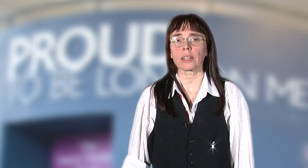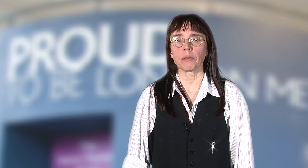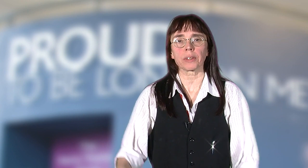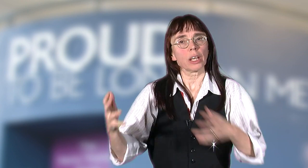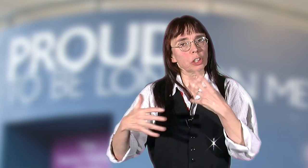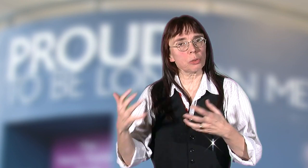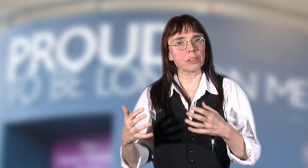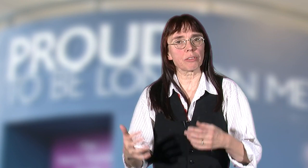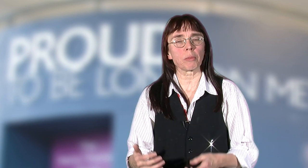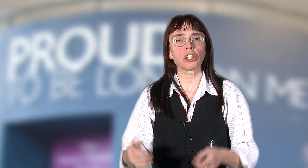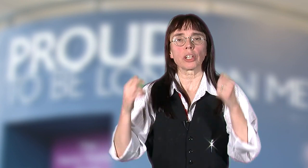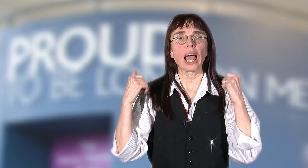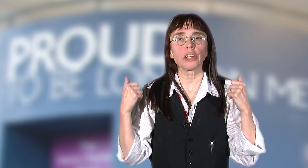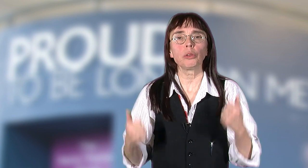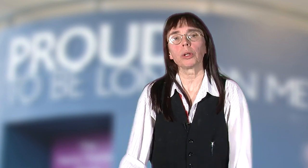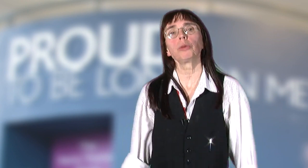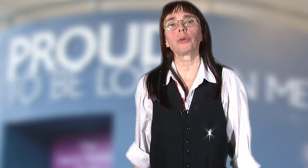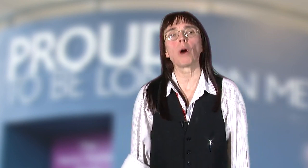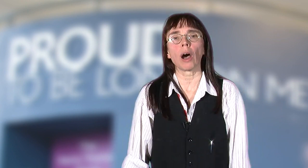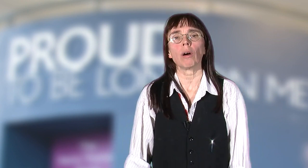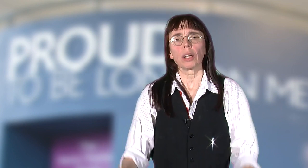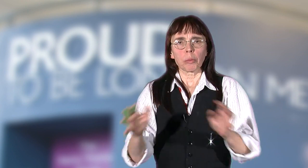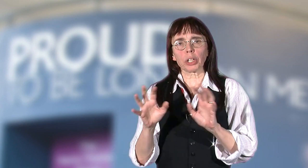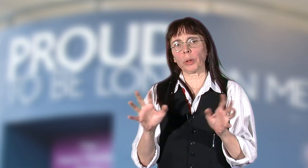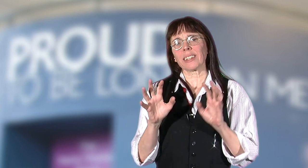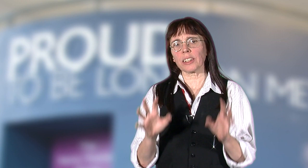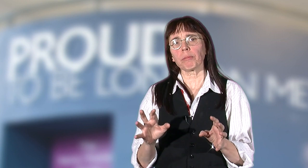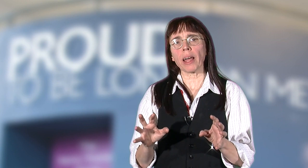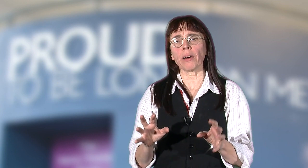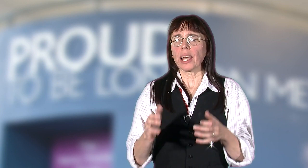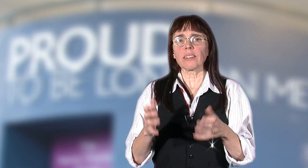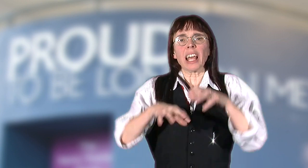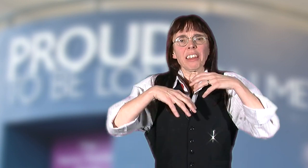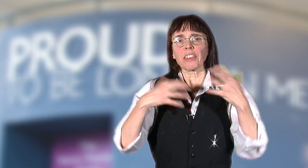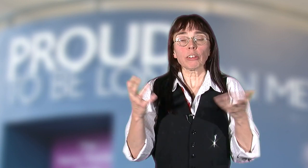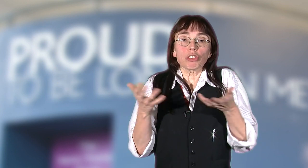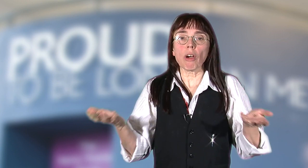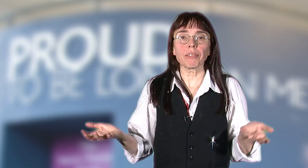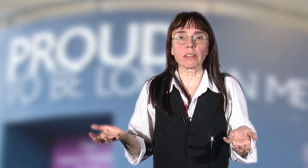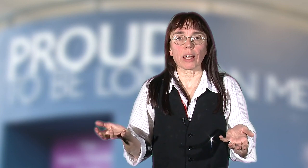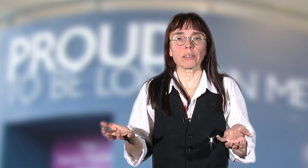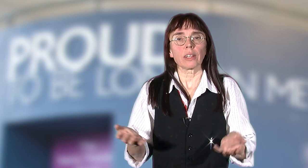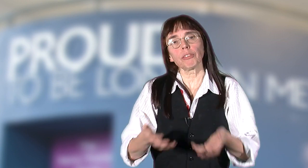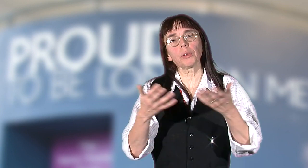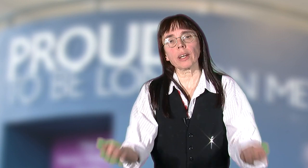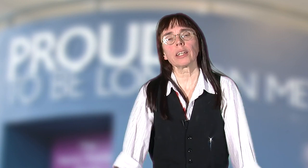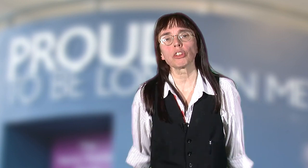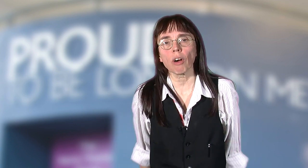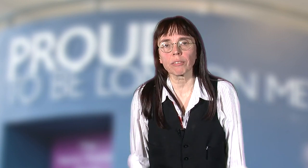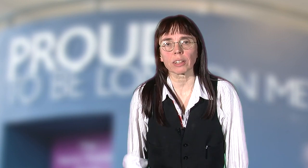exams. Use this information and you will do well. But a quick tip now is think driving test. If you were taking a driving